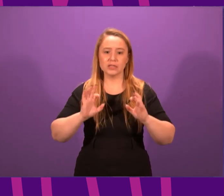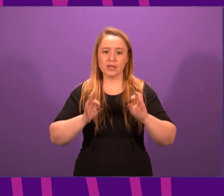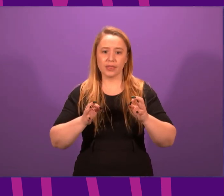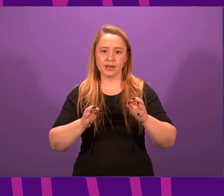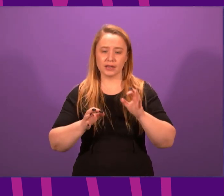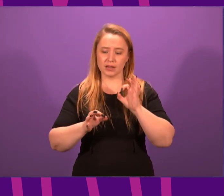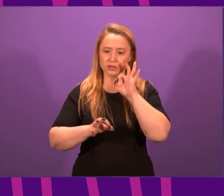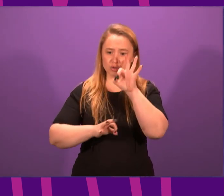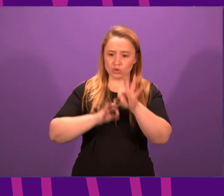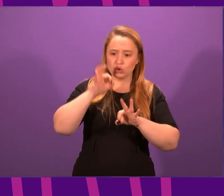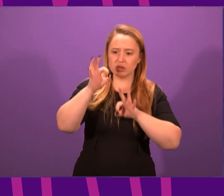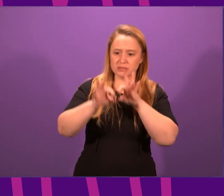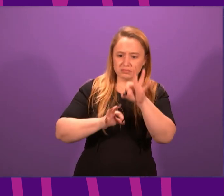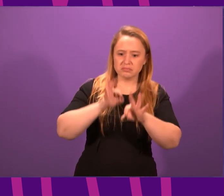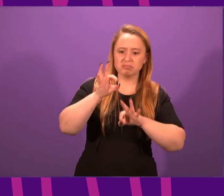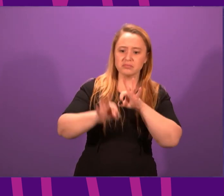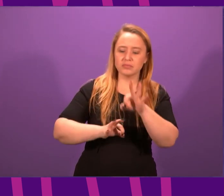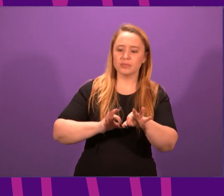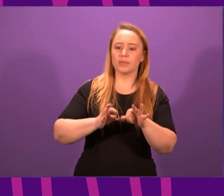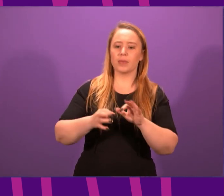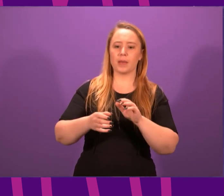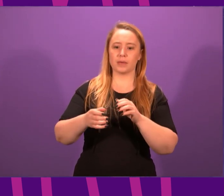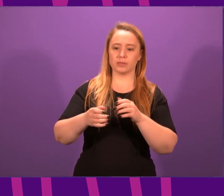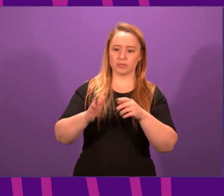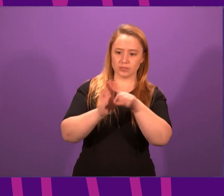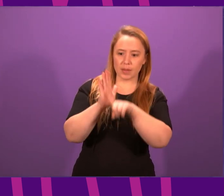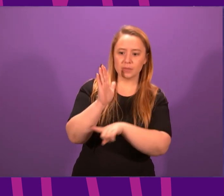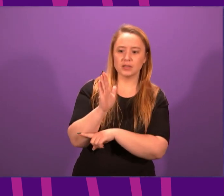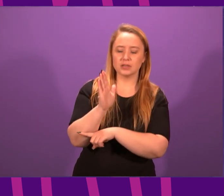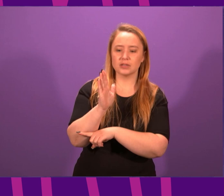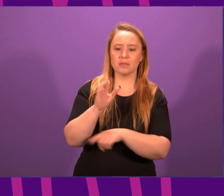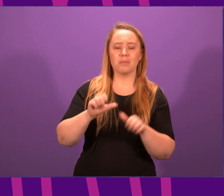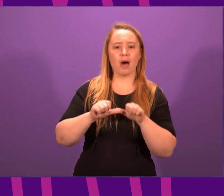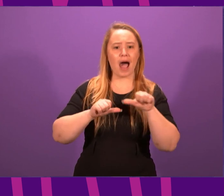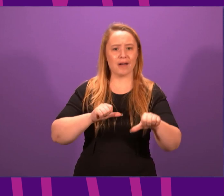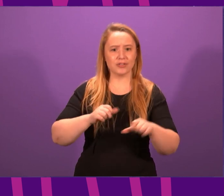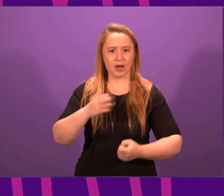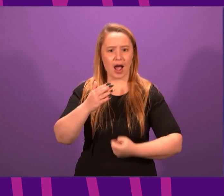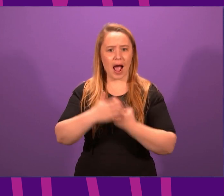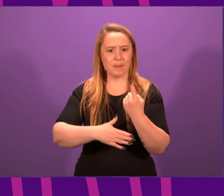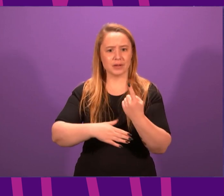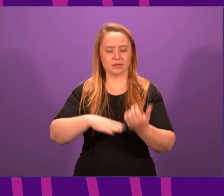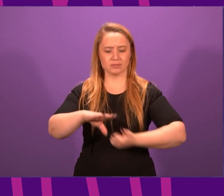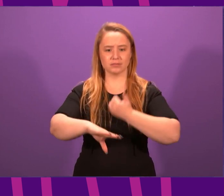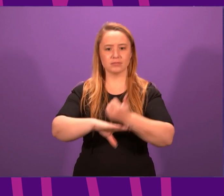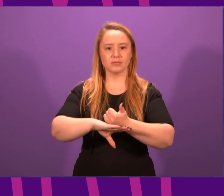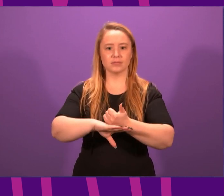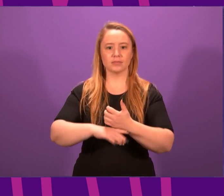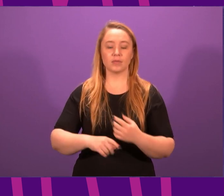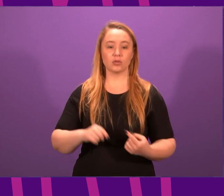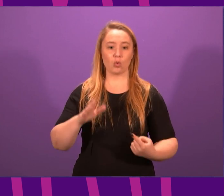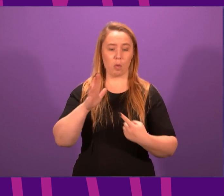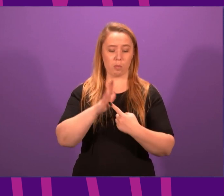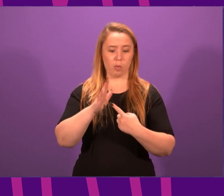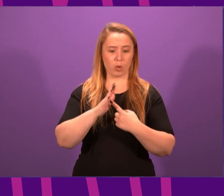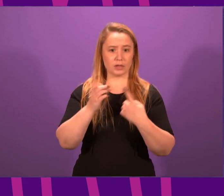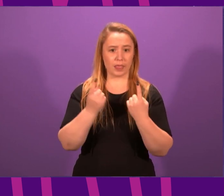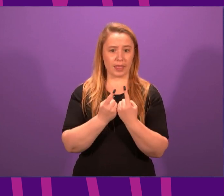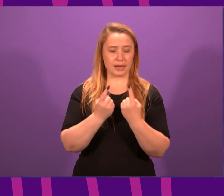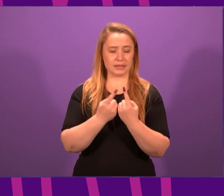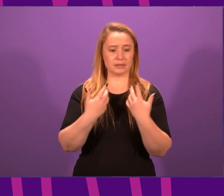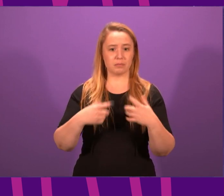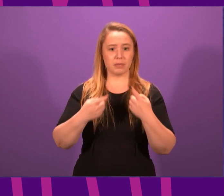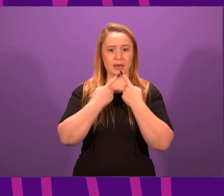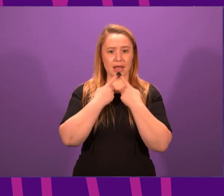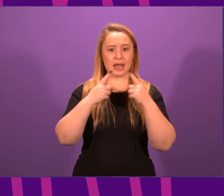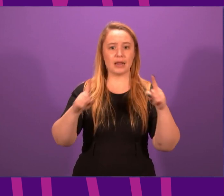quite restrictive measures, but only after they've come into effect. And we've had important matters relating to the pandemic announced